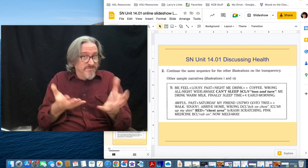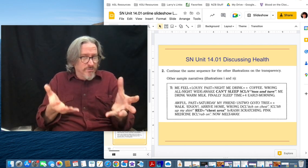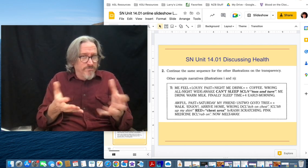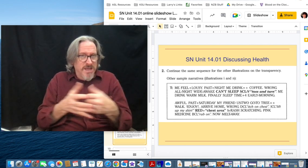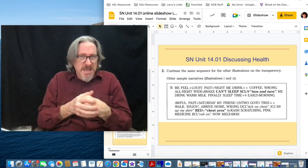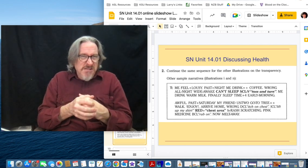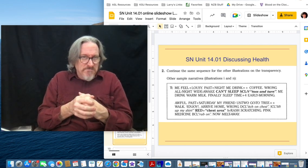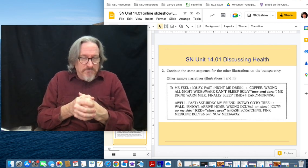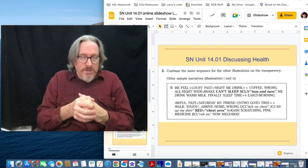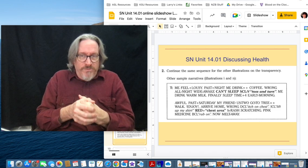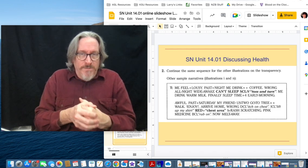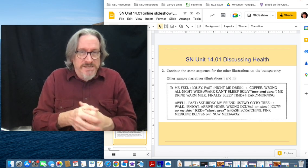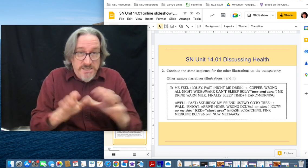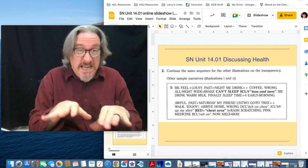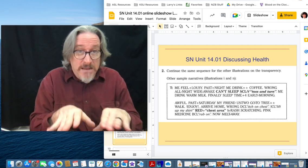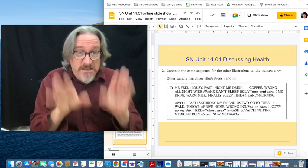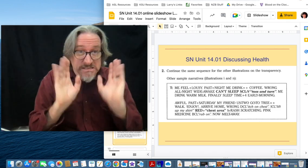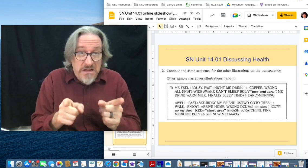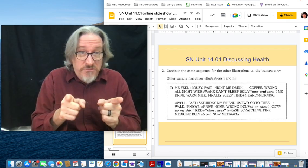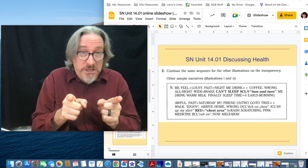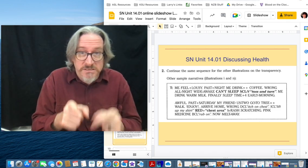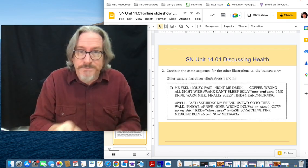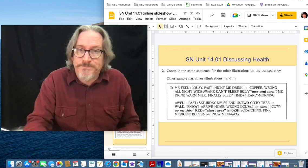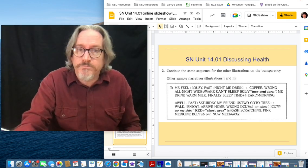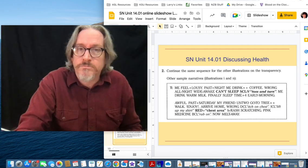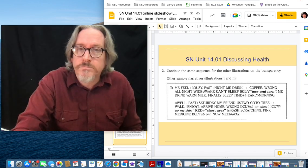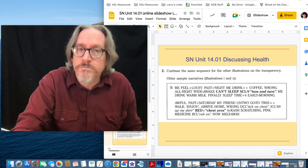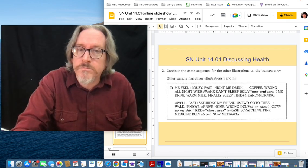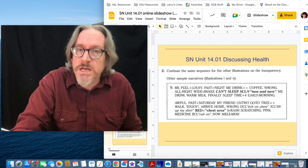Okay. Hope that makes sense. Again, this is not for kids.